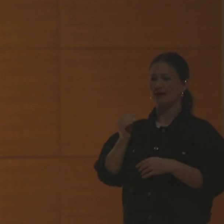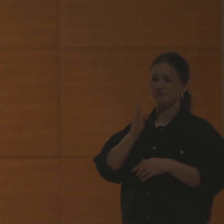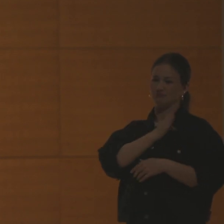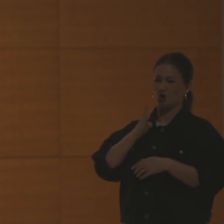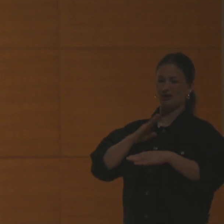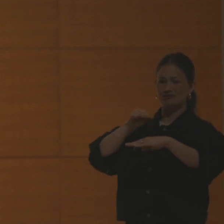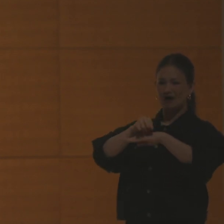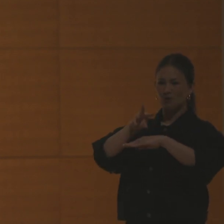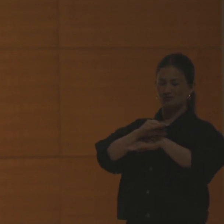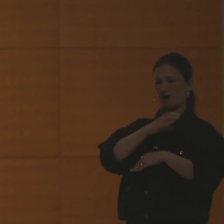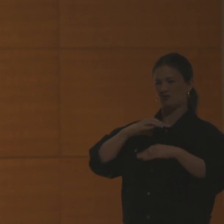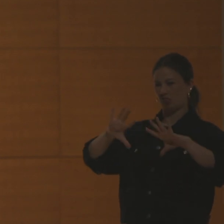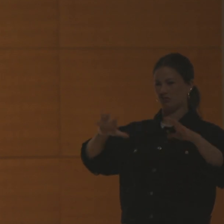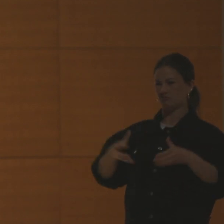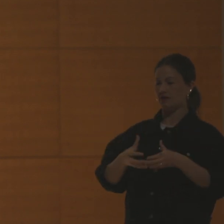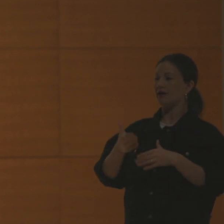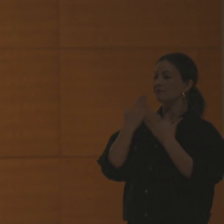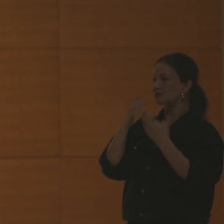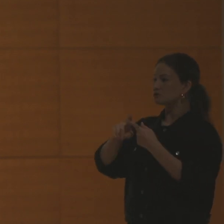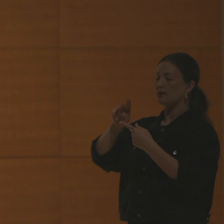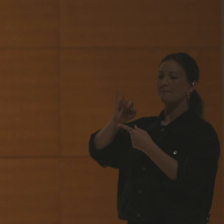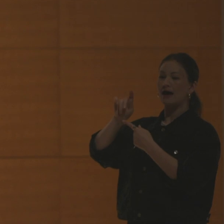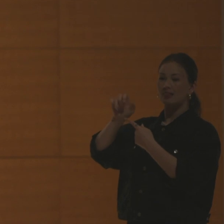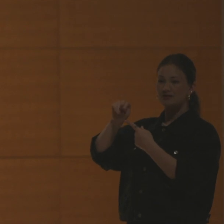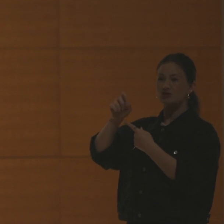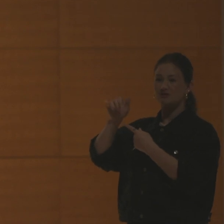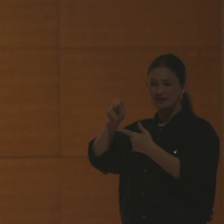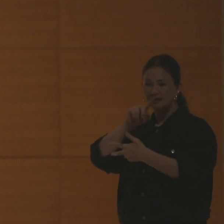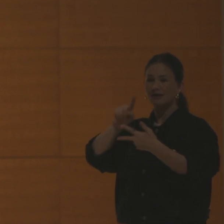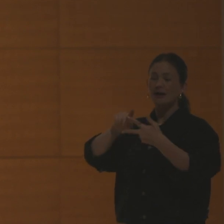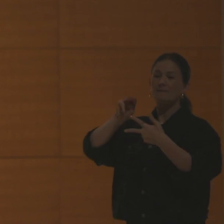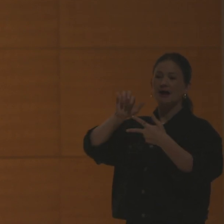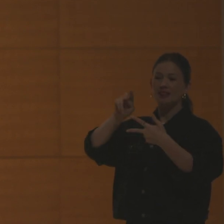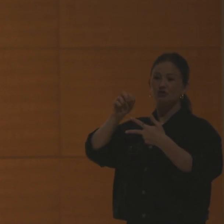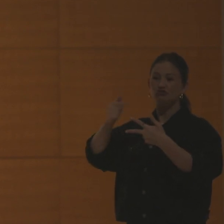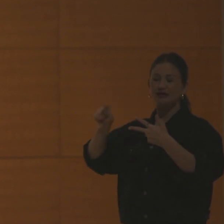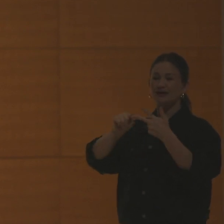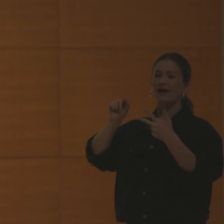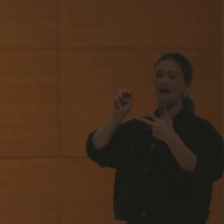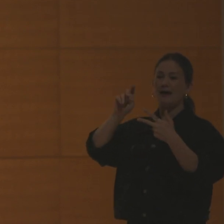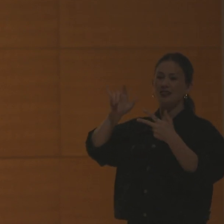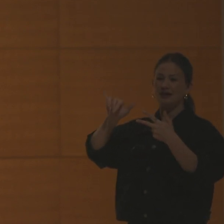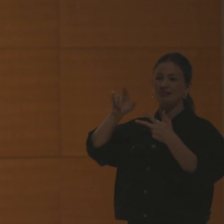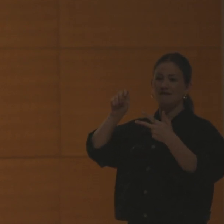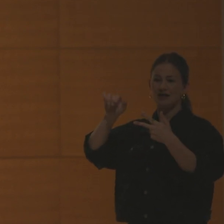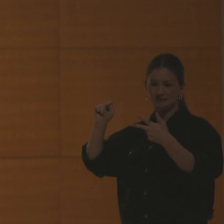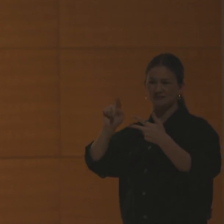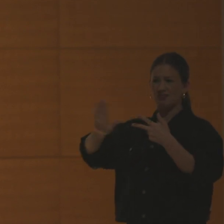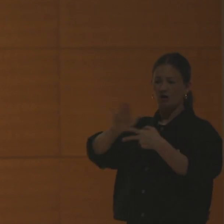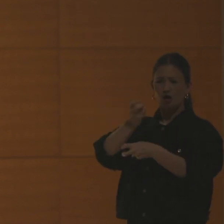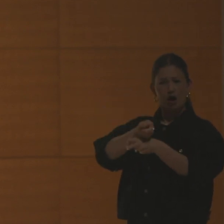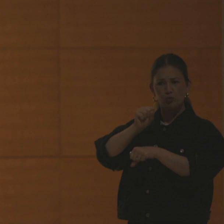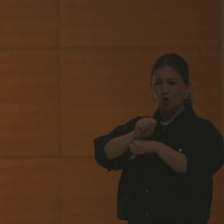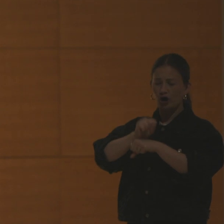support. Extra special thanks to Madeline Shelton, Natalie Green, and Emily Lovett for their hard work making tonight's event